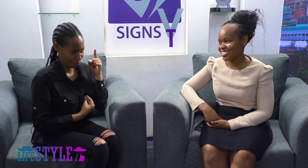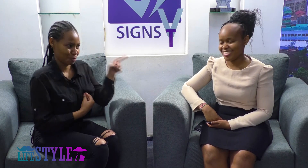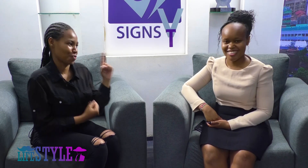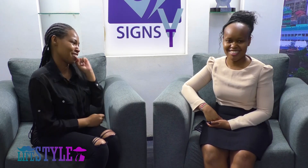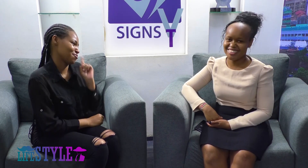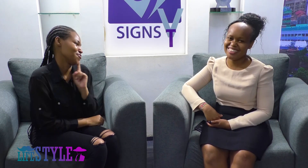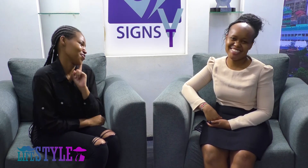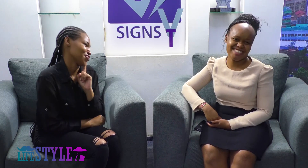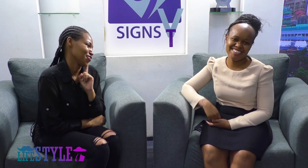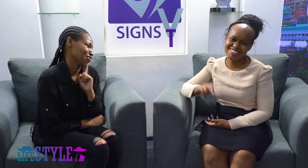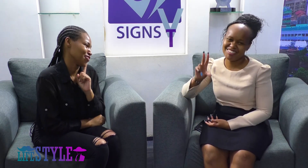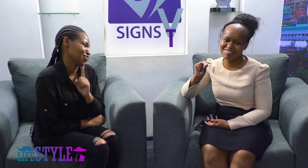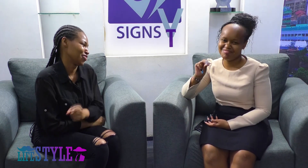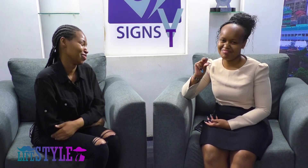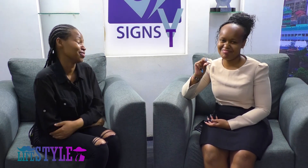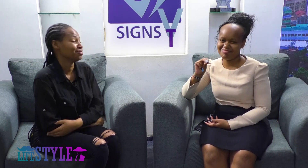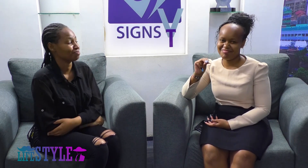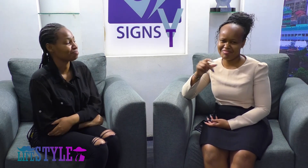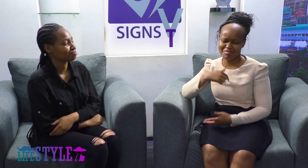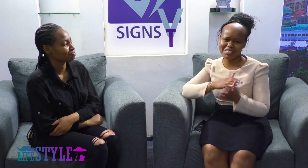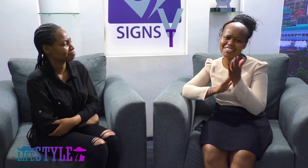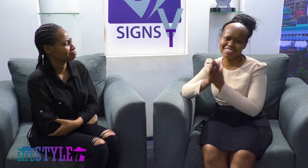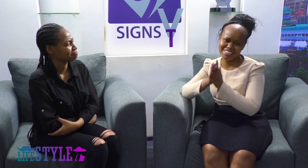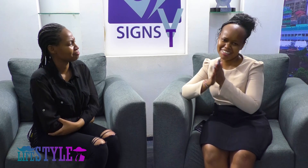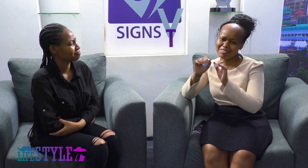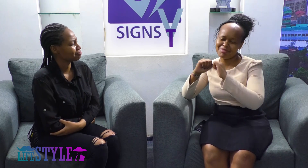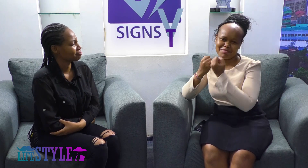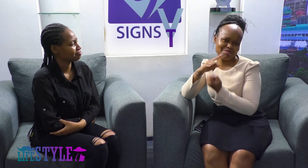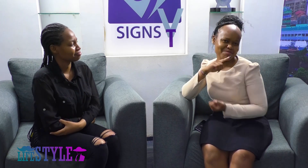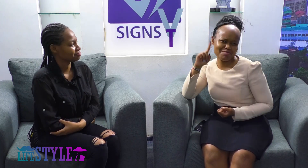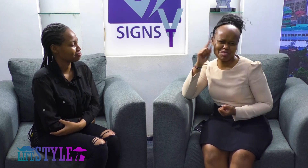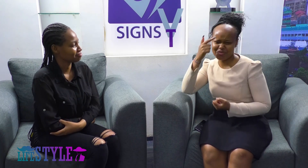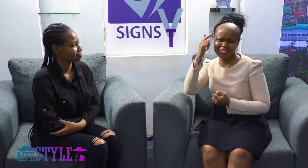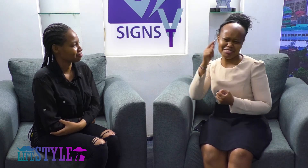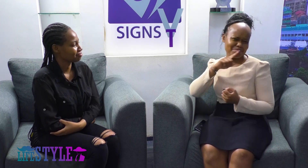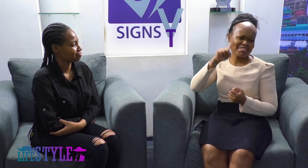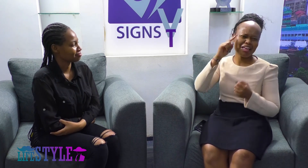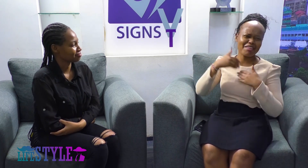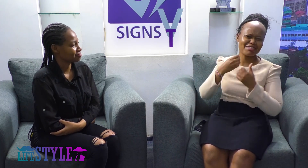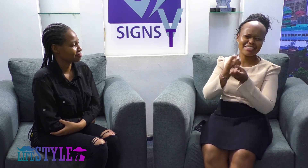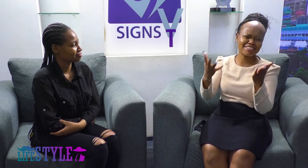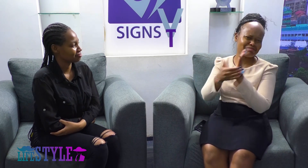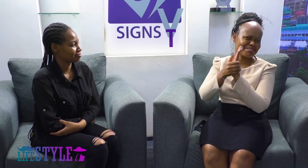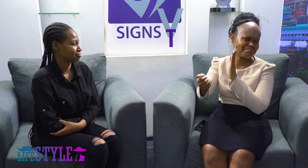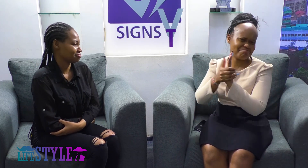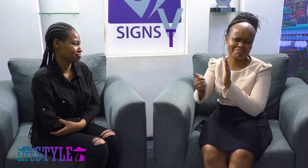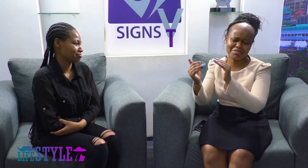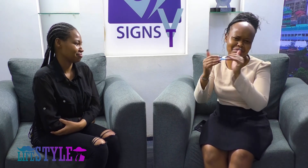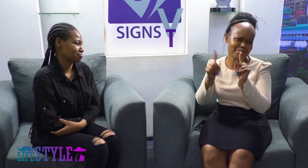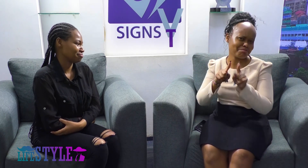felt disappointed becoming deaf. No, I did not. It has being in a deaf community